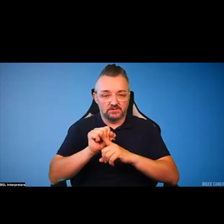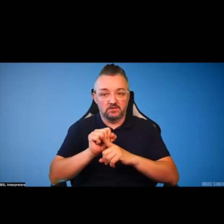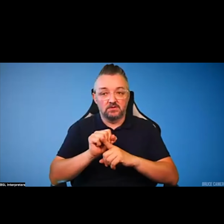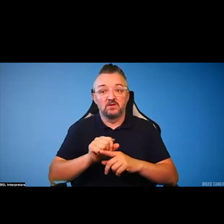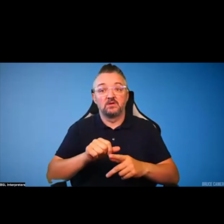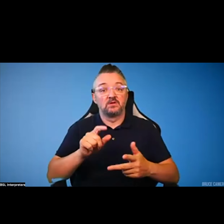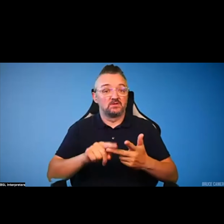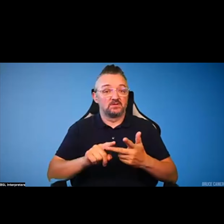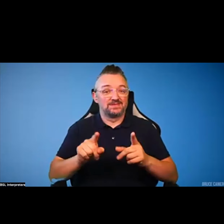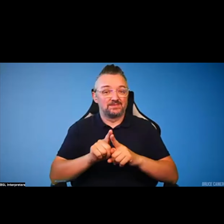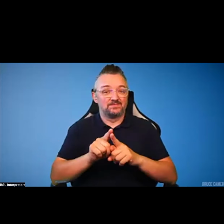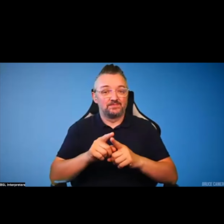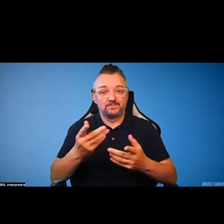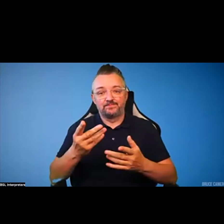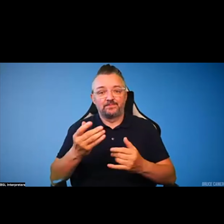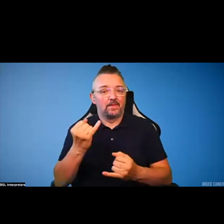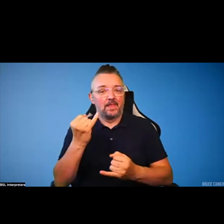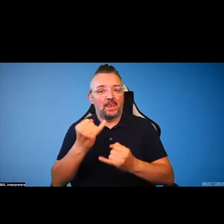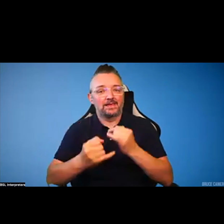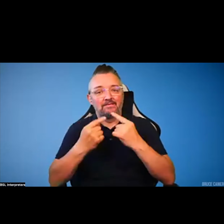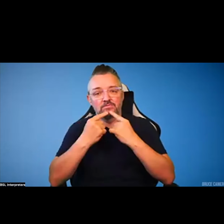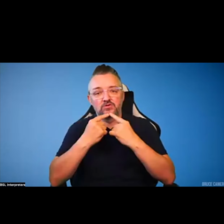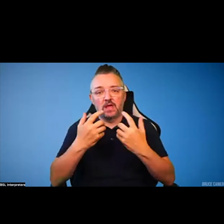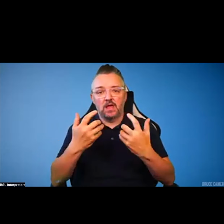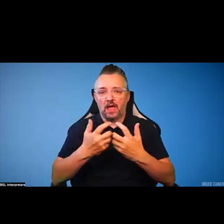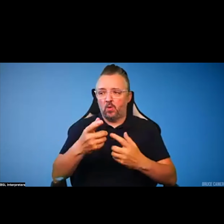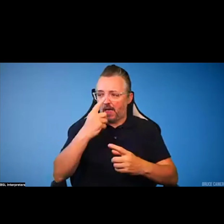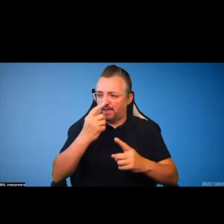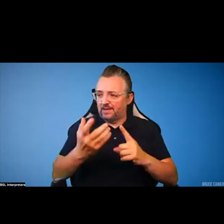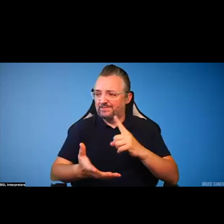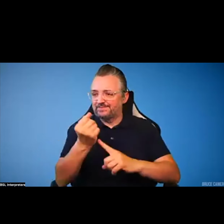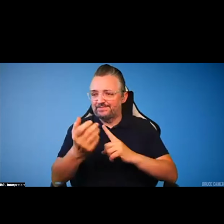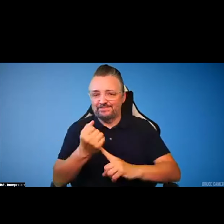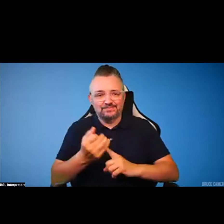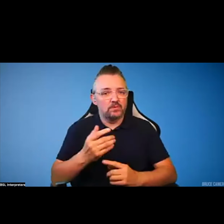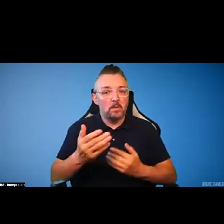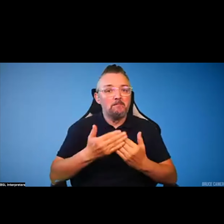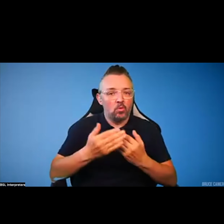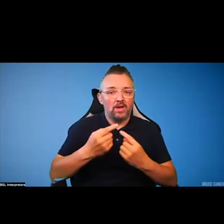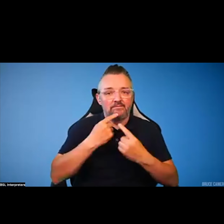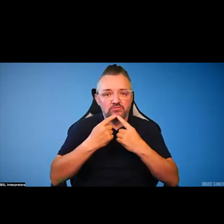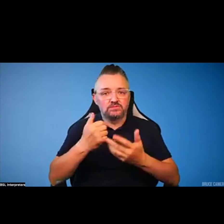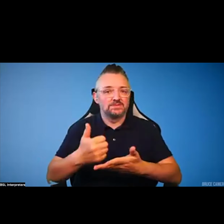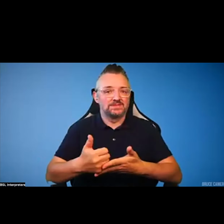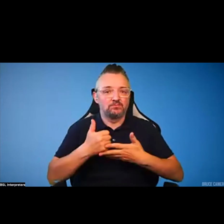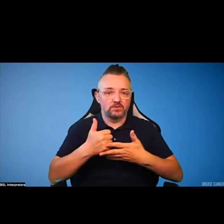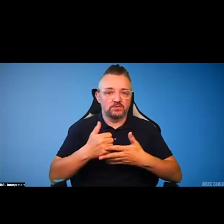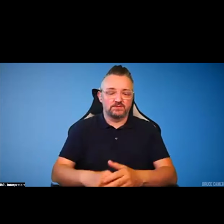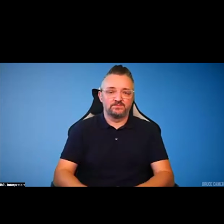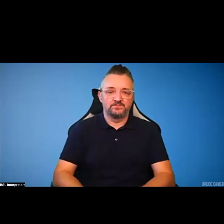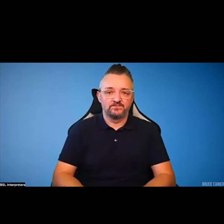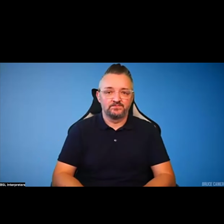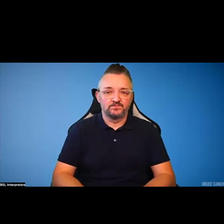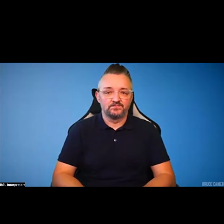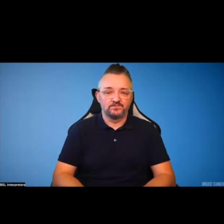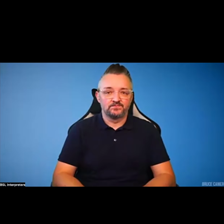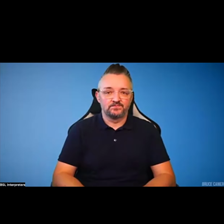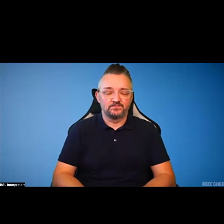as some final information on where you can get existing sources of information and support until it's your turn for the